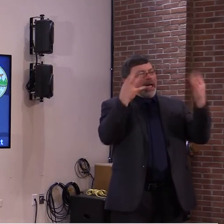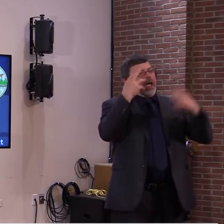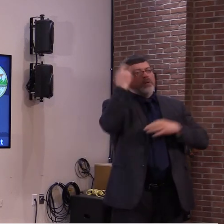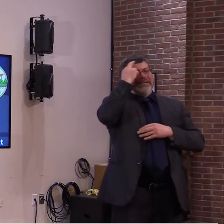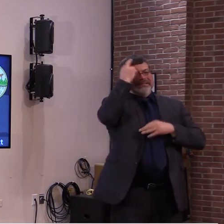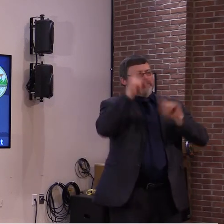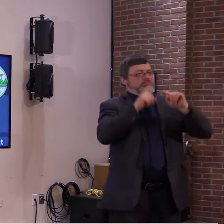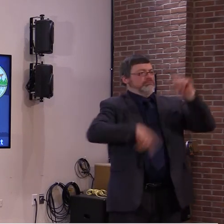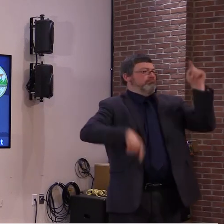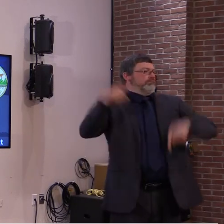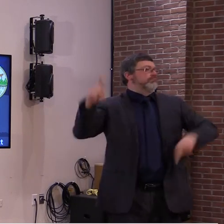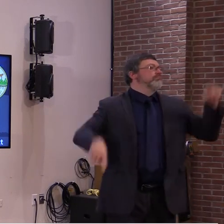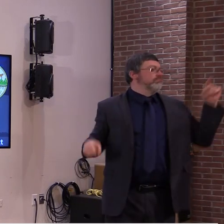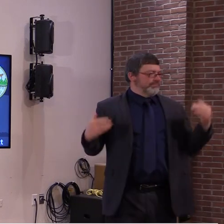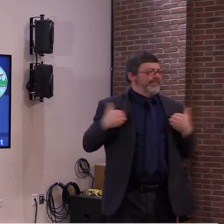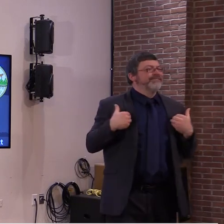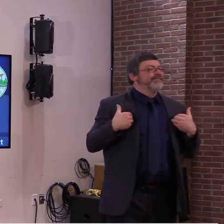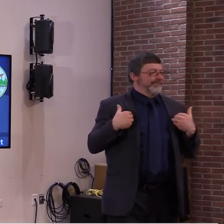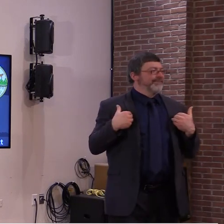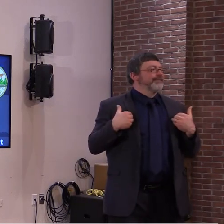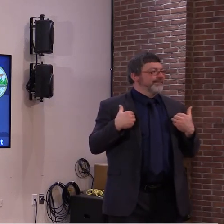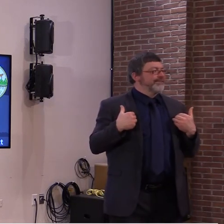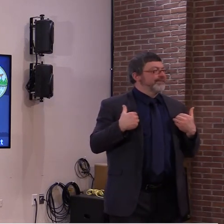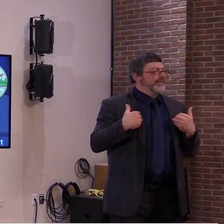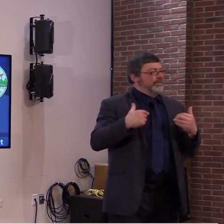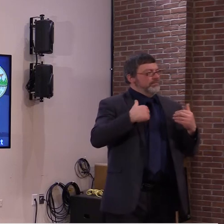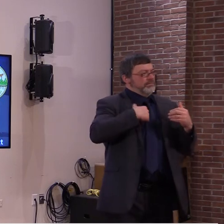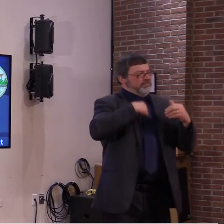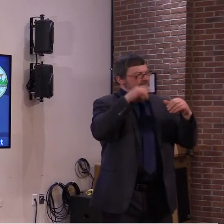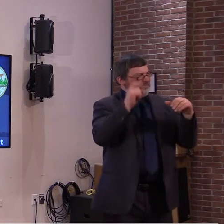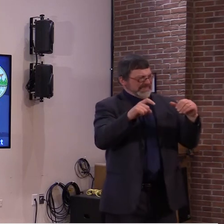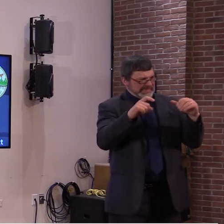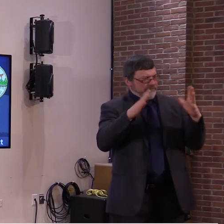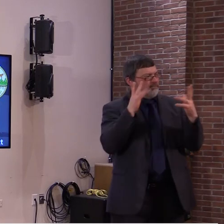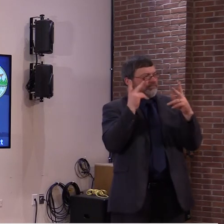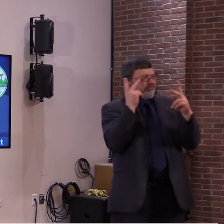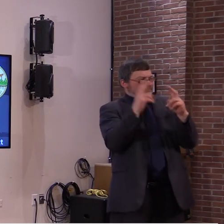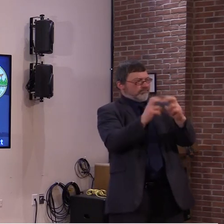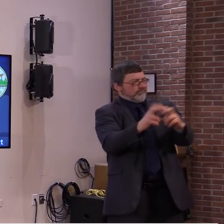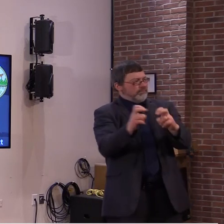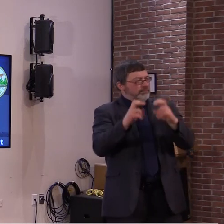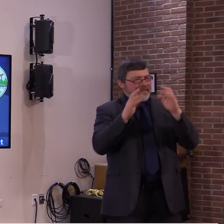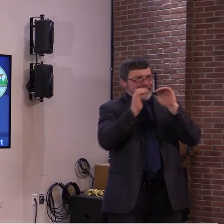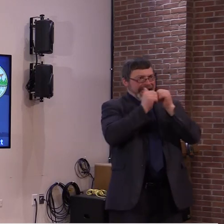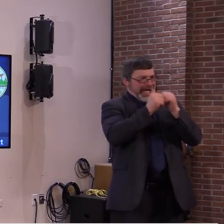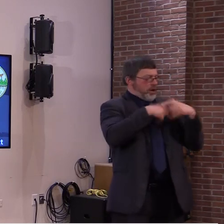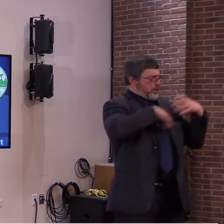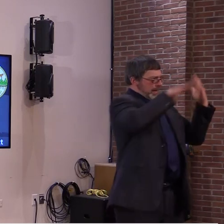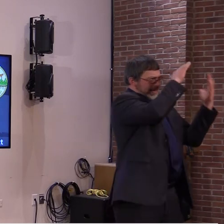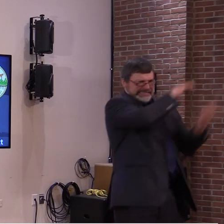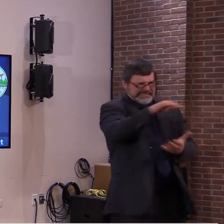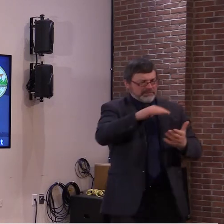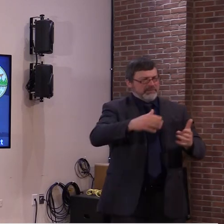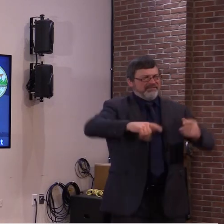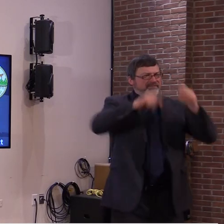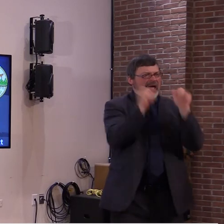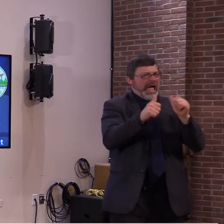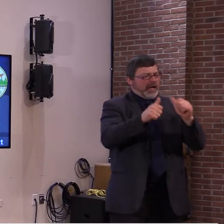week, to figure out a numerator and a denominator that would make sense. The